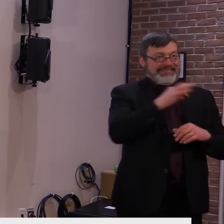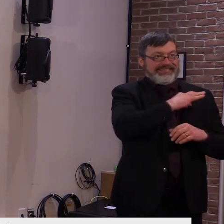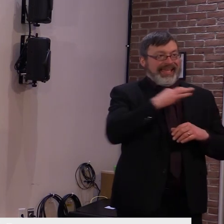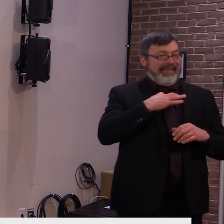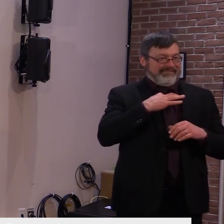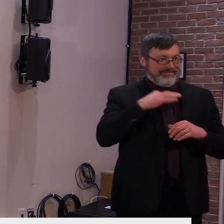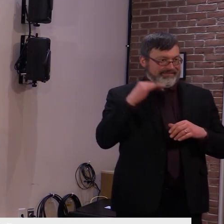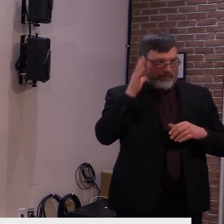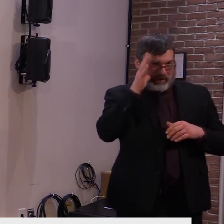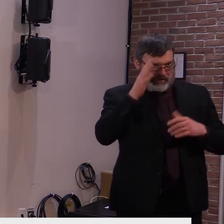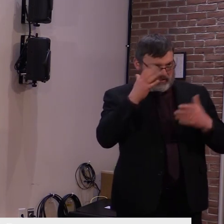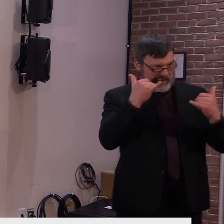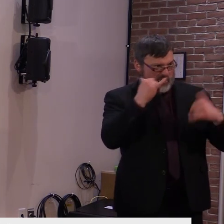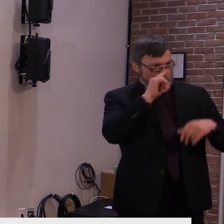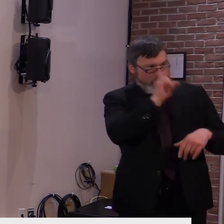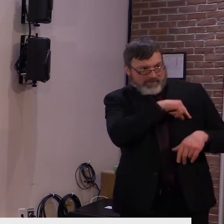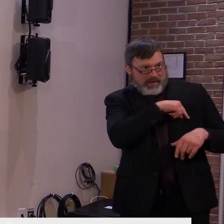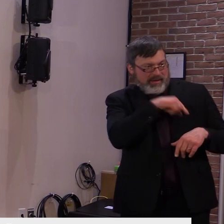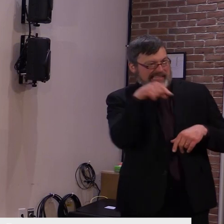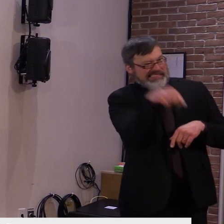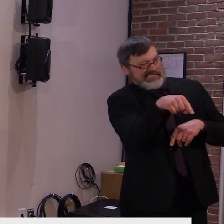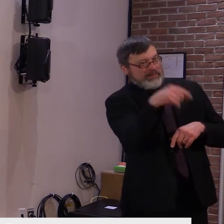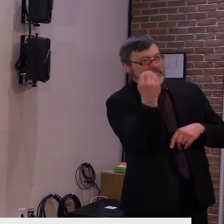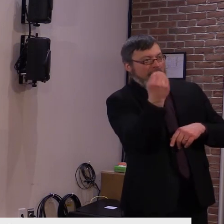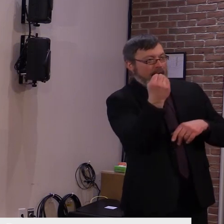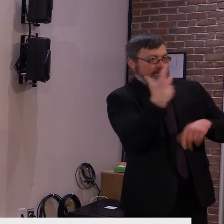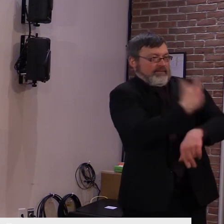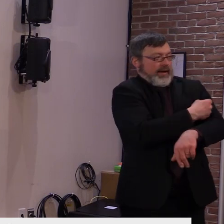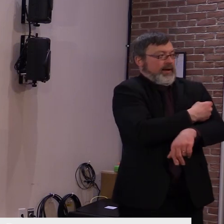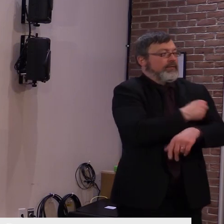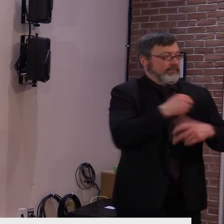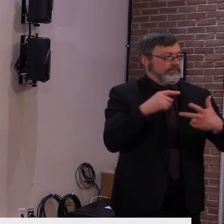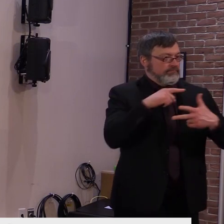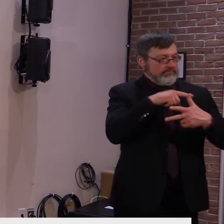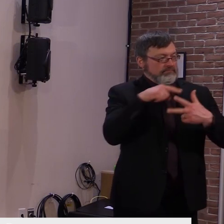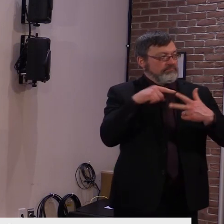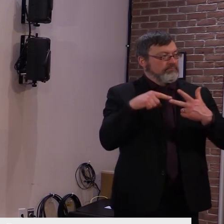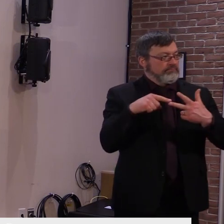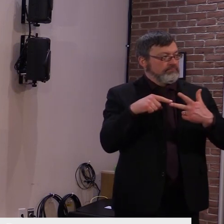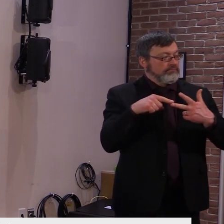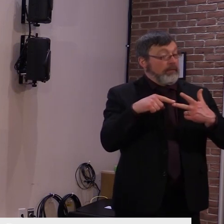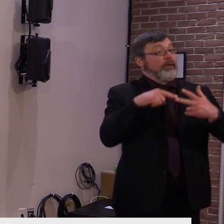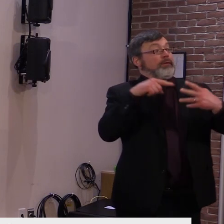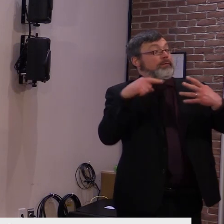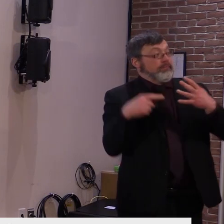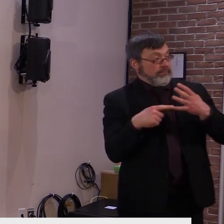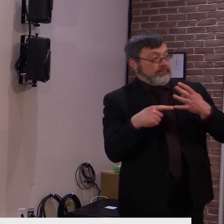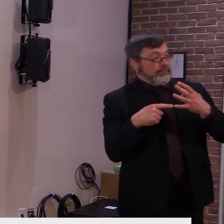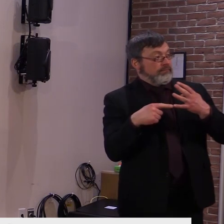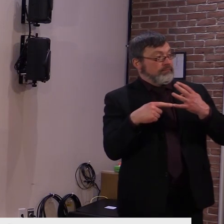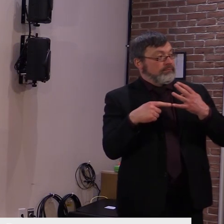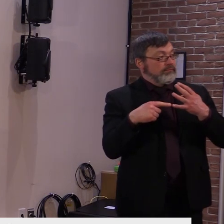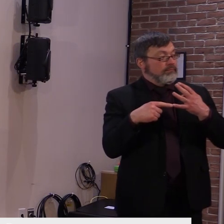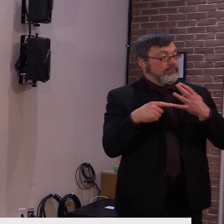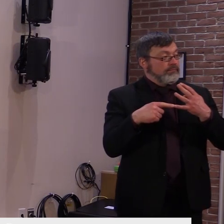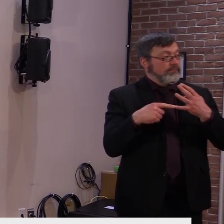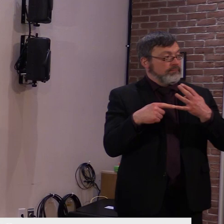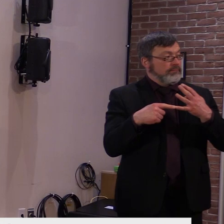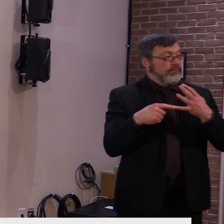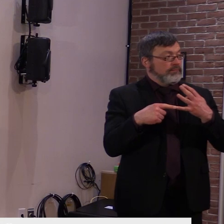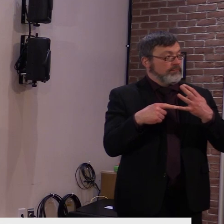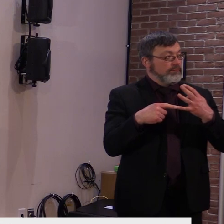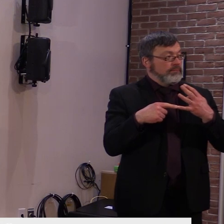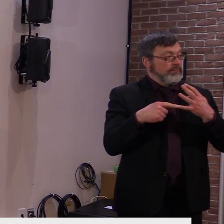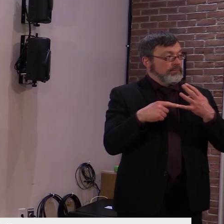safety, and the Department of Corrections staff. And lastly, as we see the light, the bigger light, it's getting